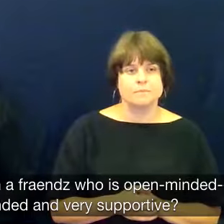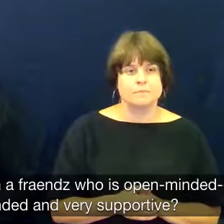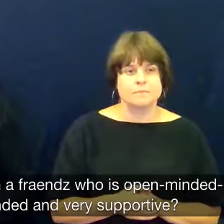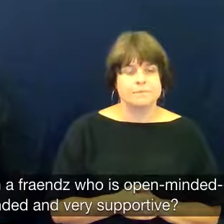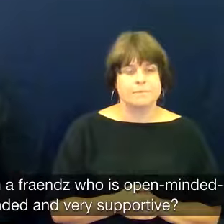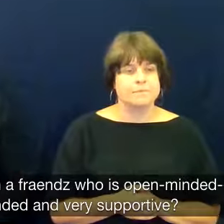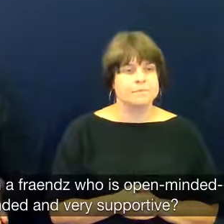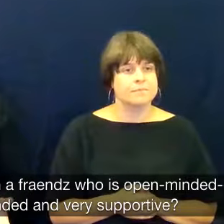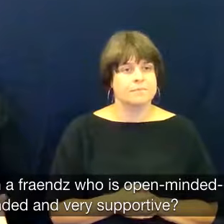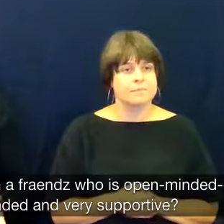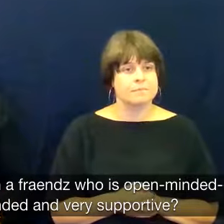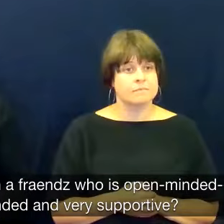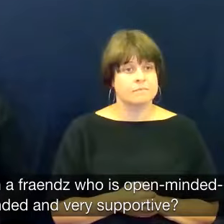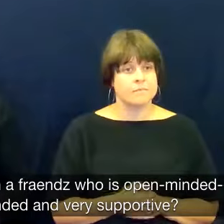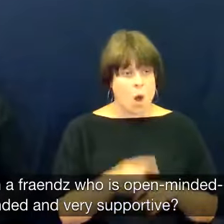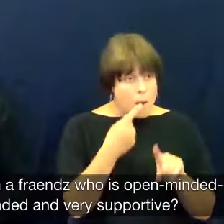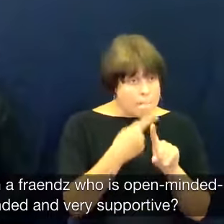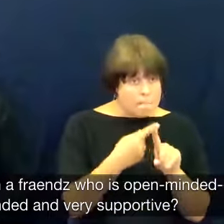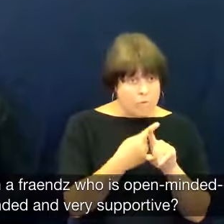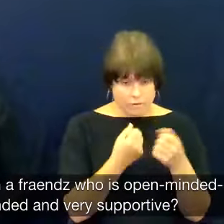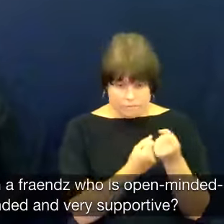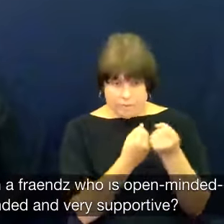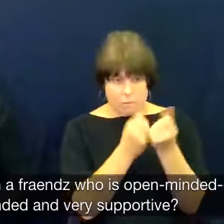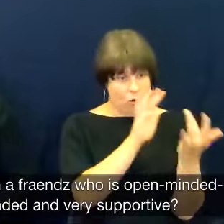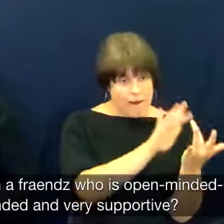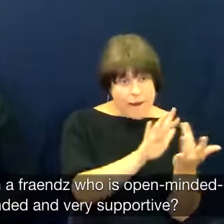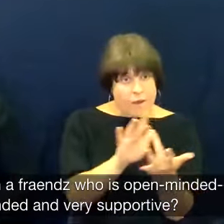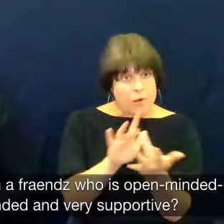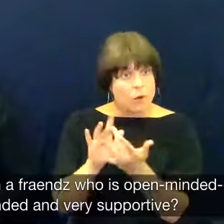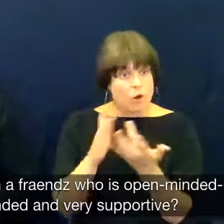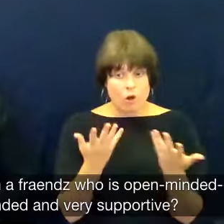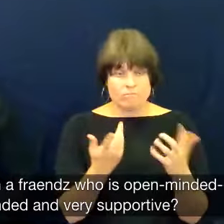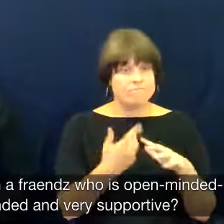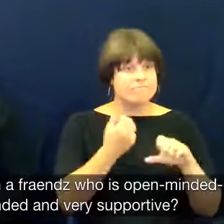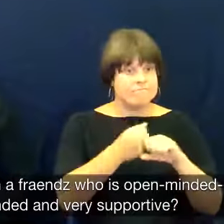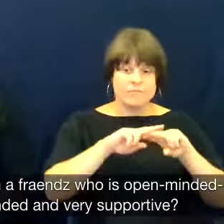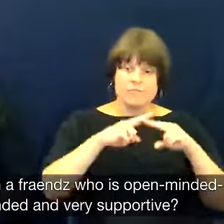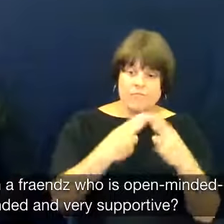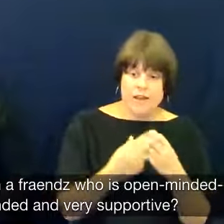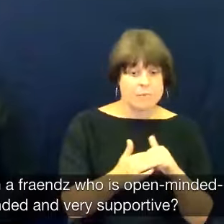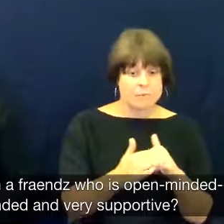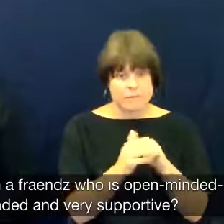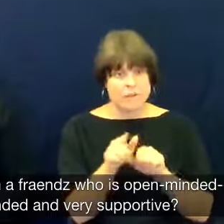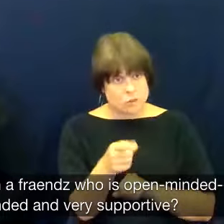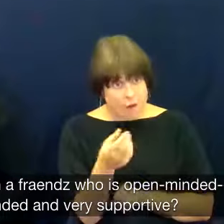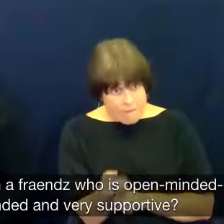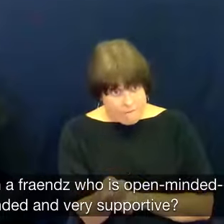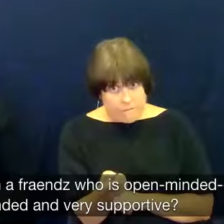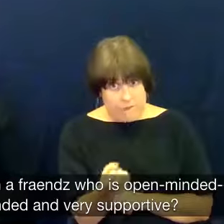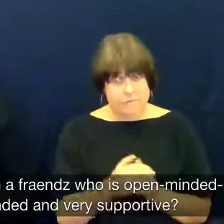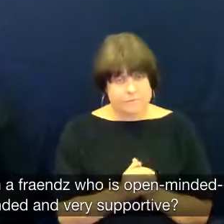Do you have a positive, supportive network through family and friends?